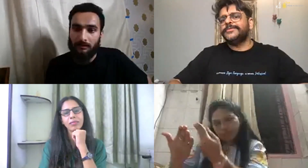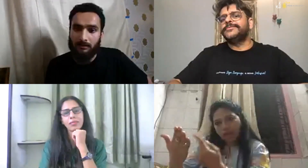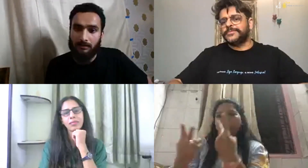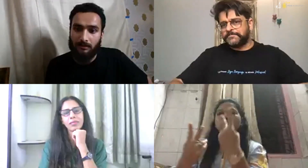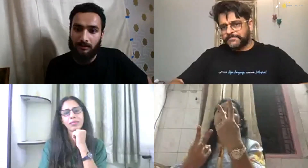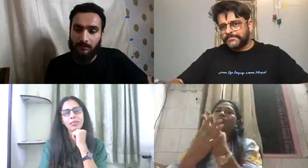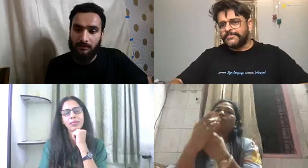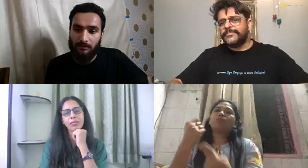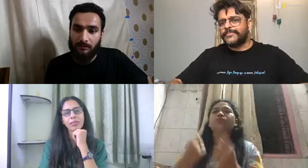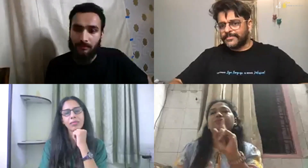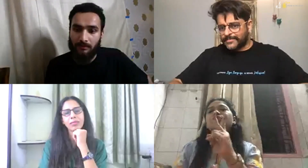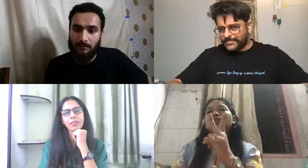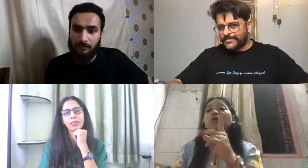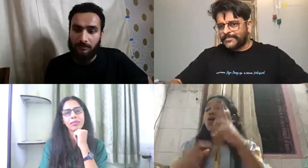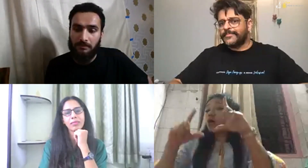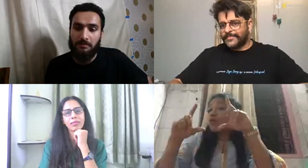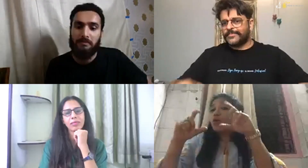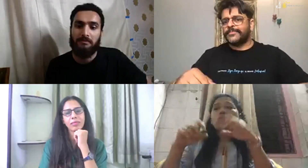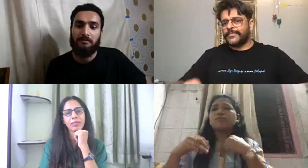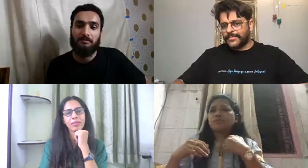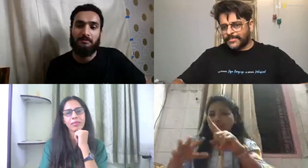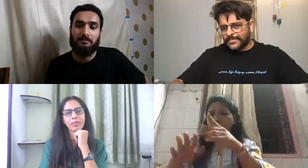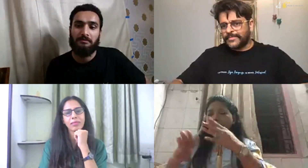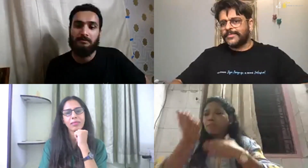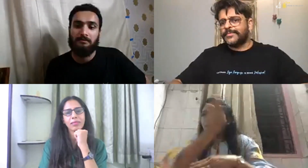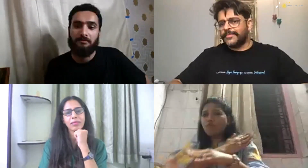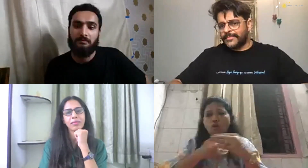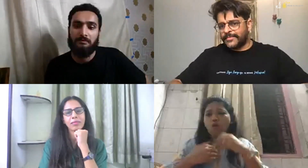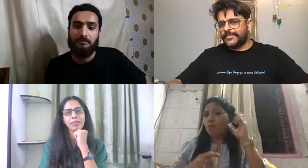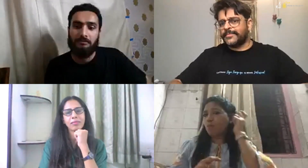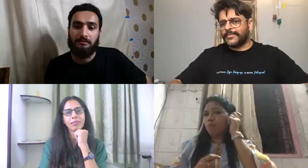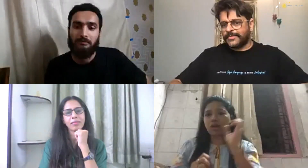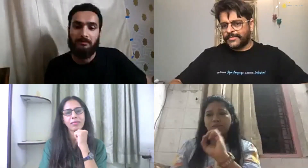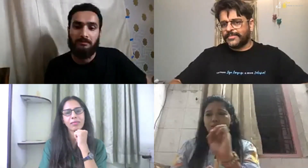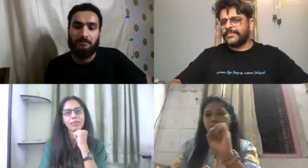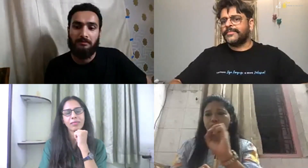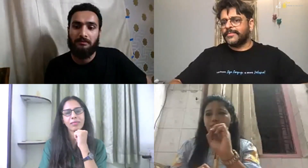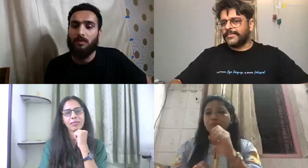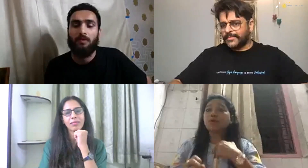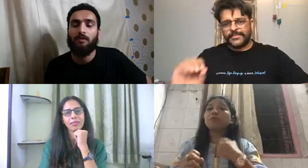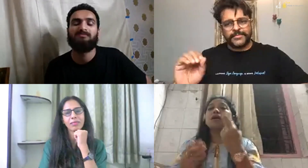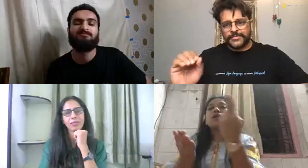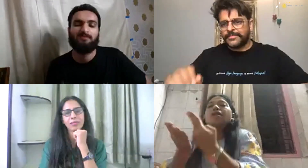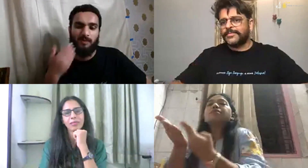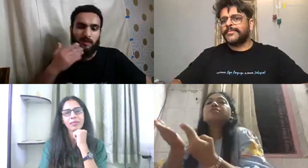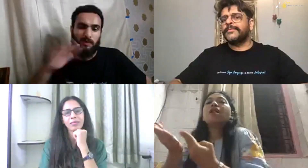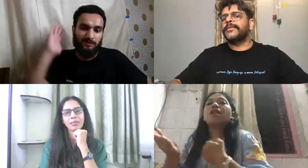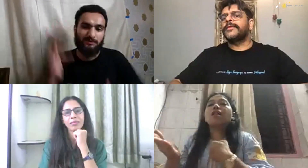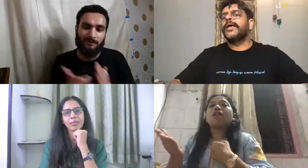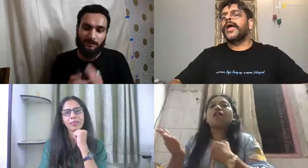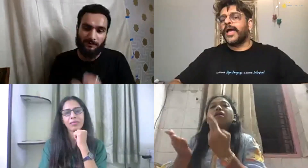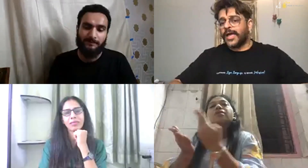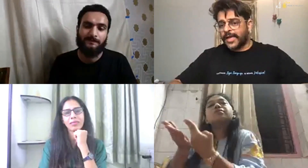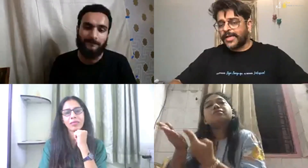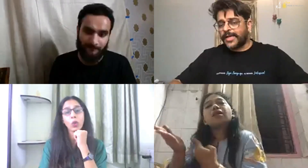Yes, the picture, or I could make designs by myself and I could show that. So, but earlier I did